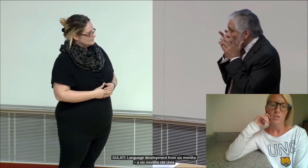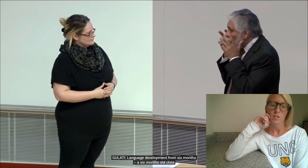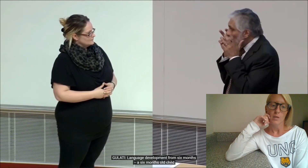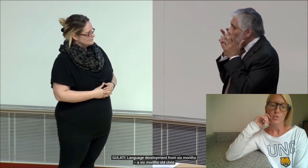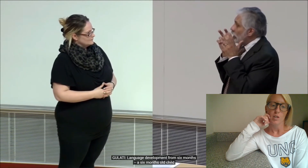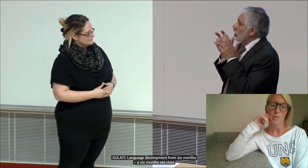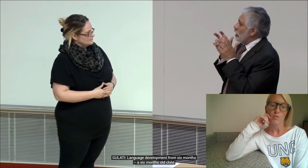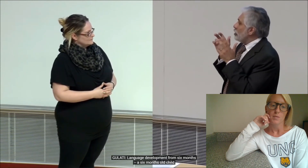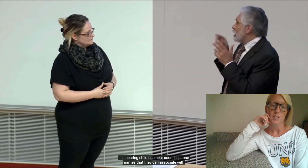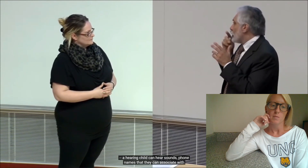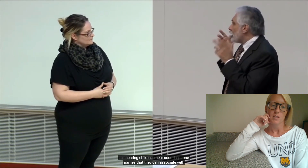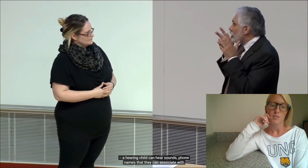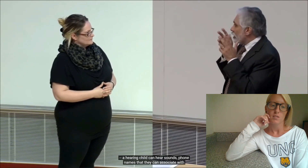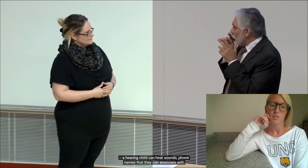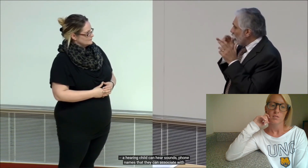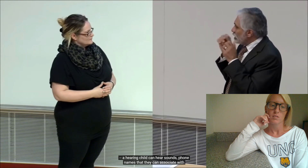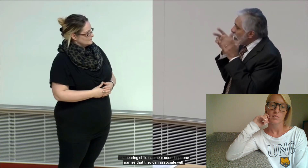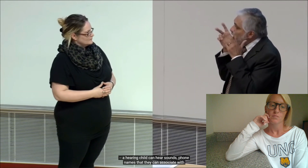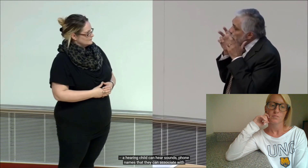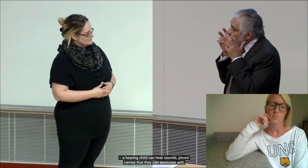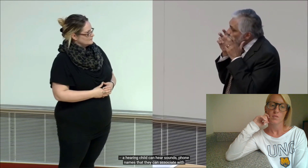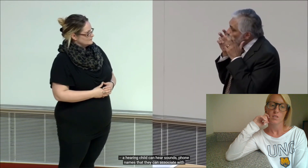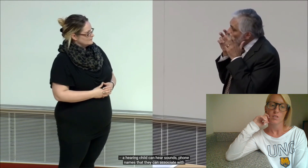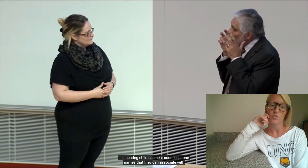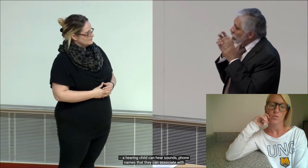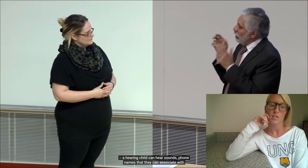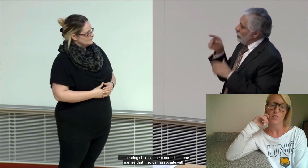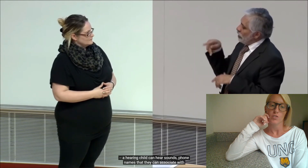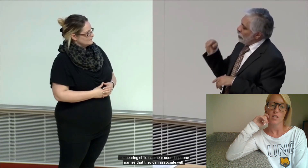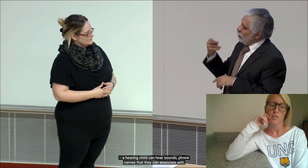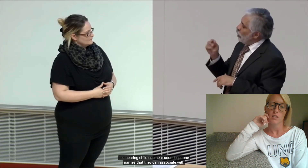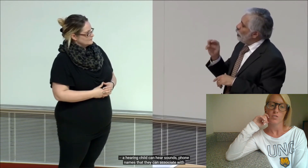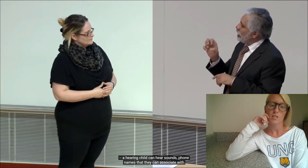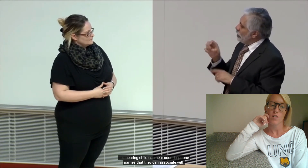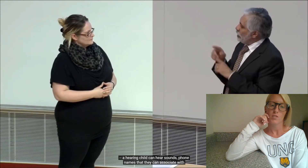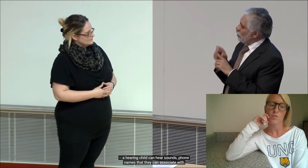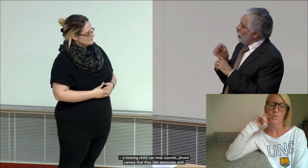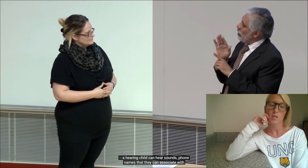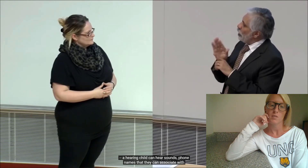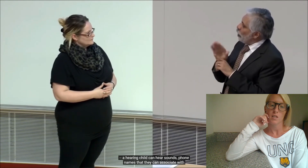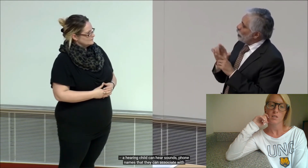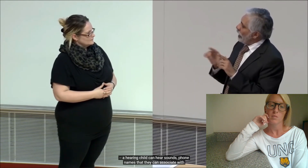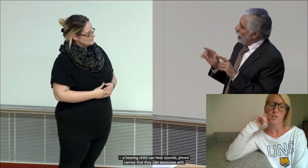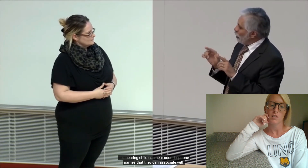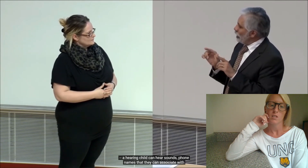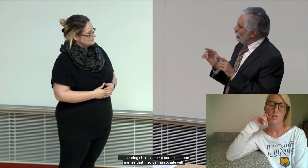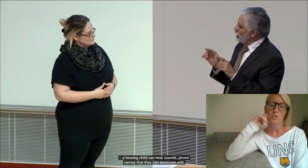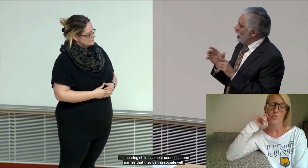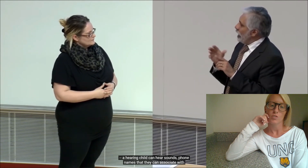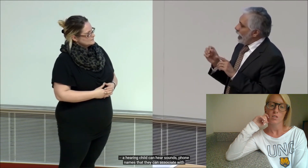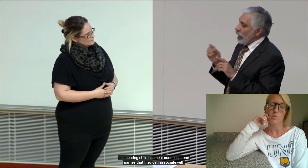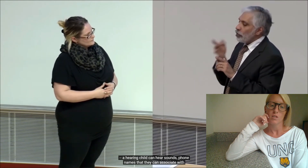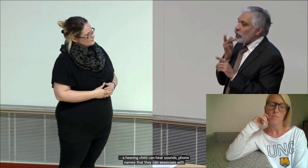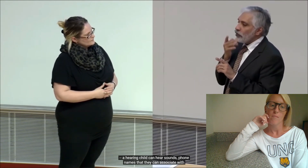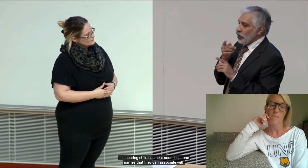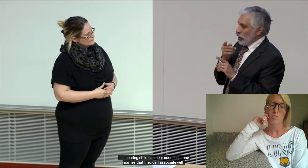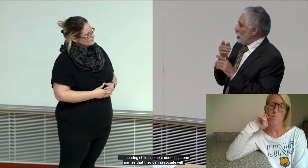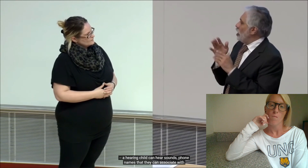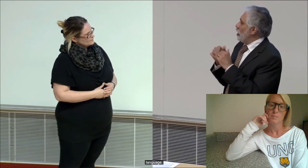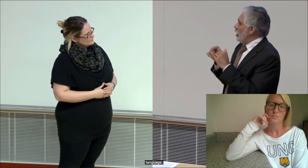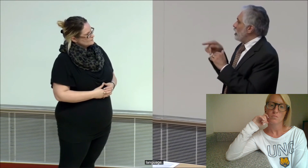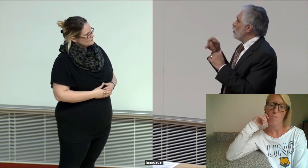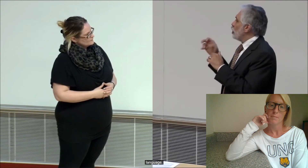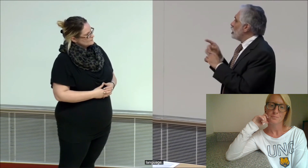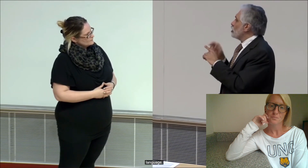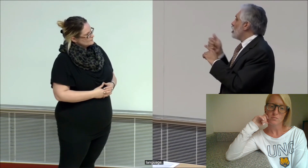a 6-month-old Language development child from 6 can, months. a hearing child Your can child hear can hear sounds, phonemes, sounds, that can be phonemes that associated they with can